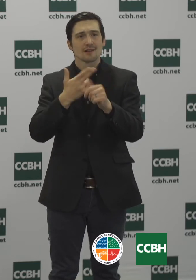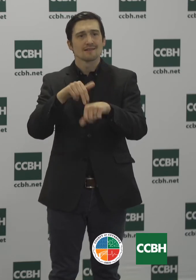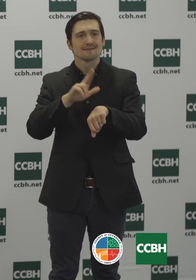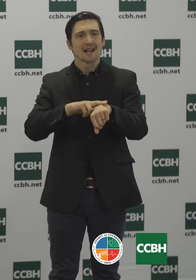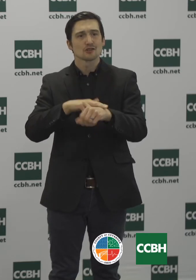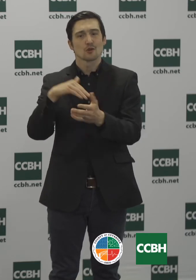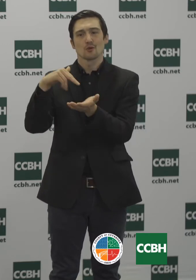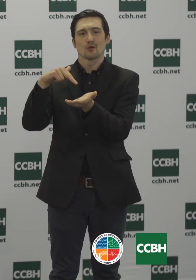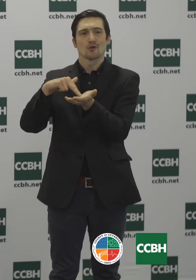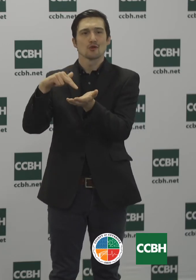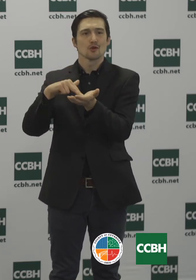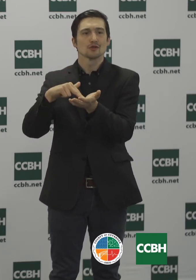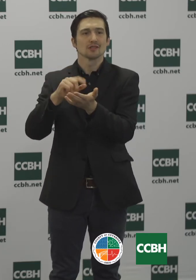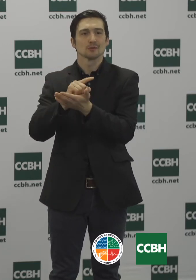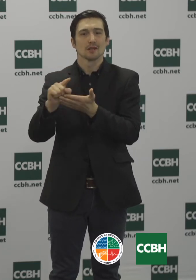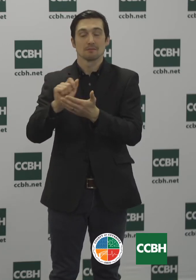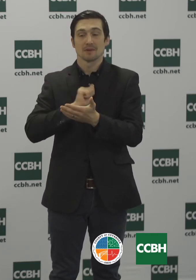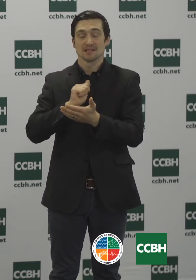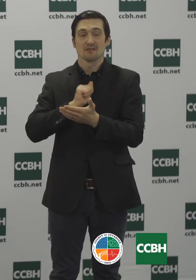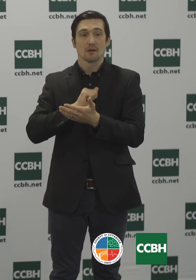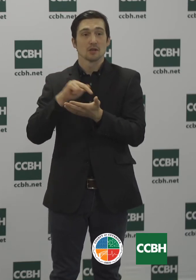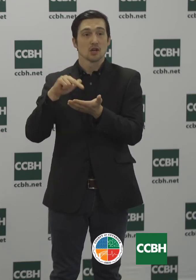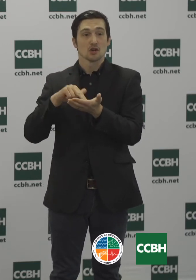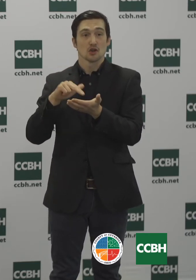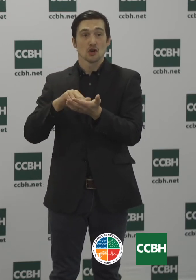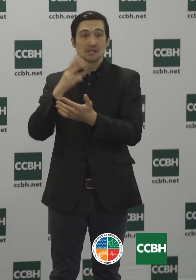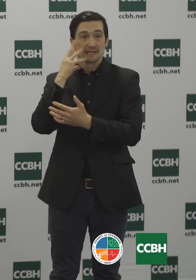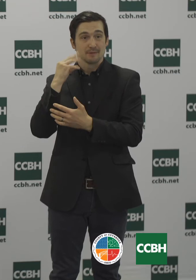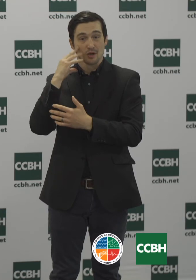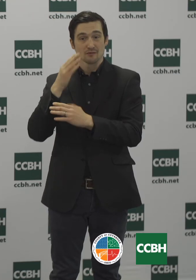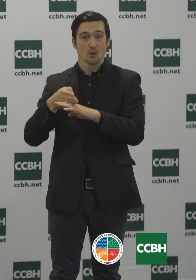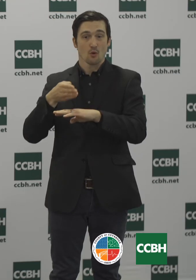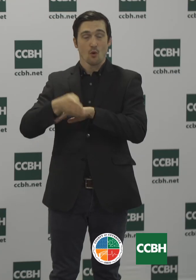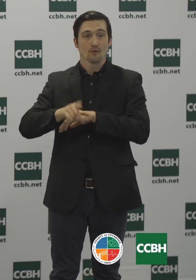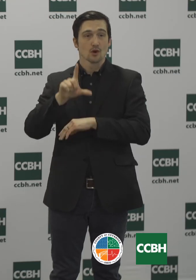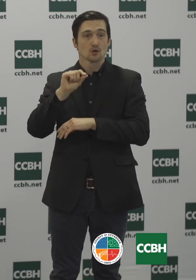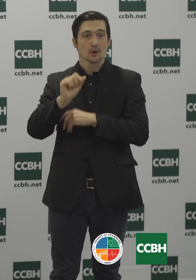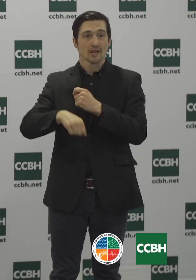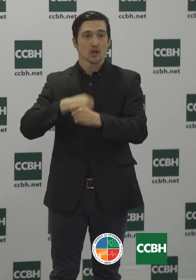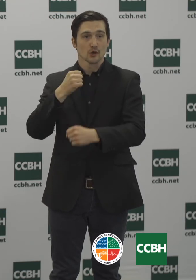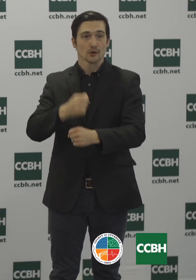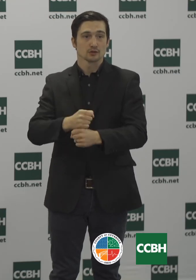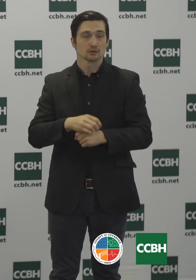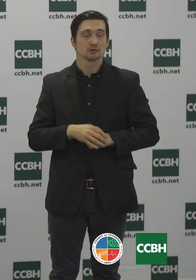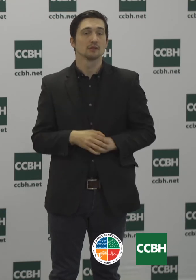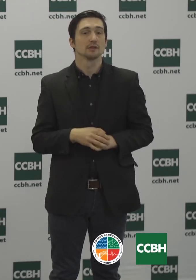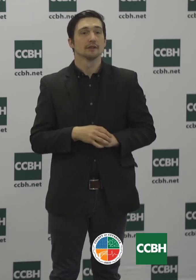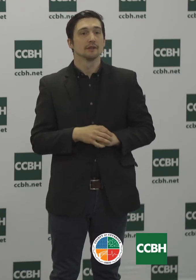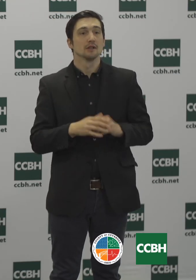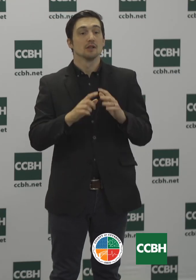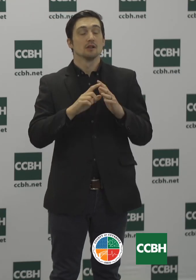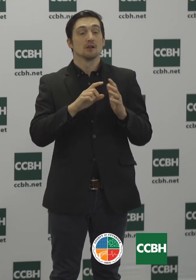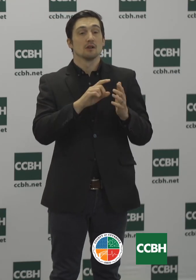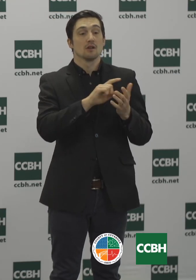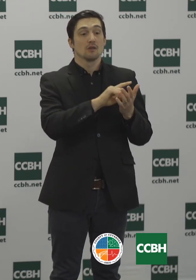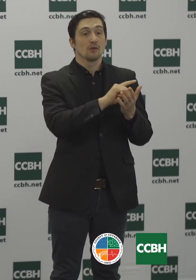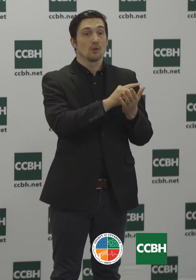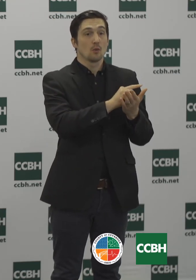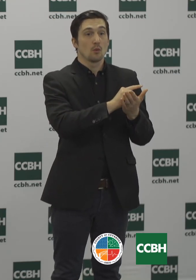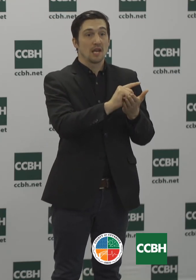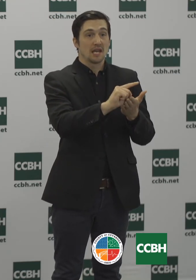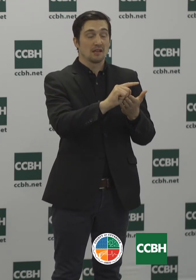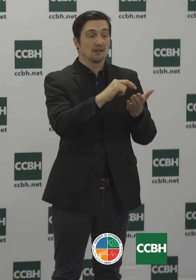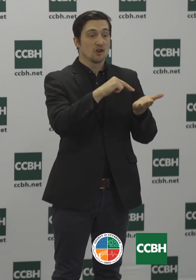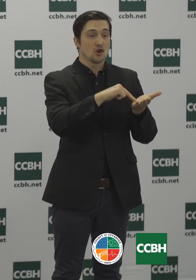I've said before, I've been a nurse for almost 20 years myself. The week begins May 6th and it ends on